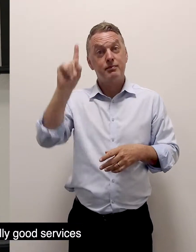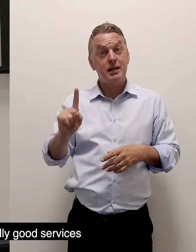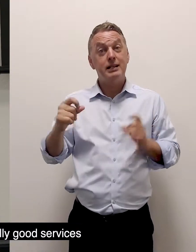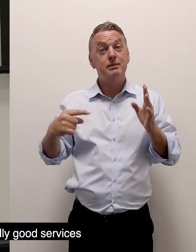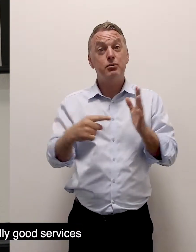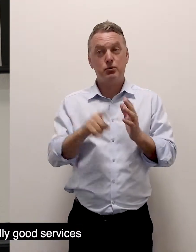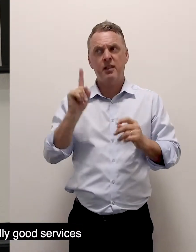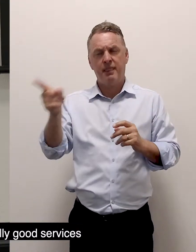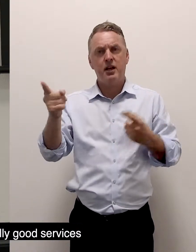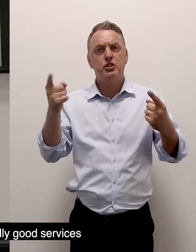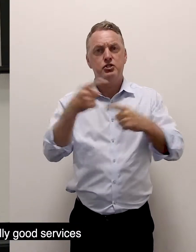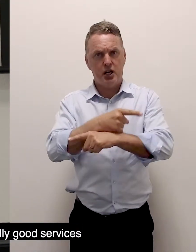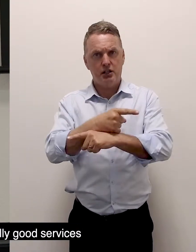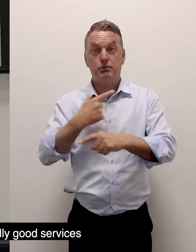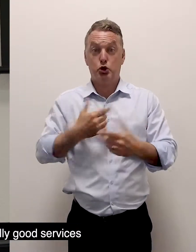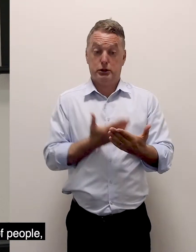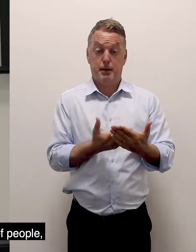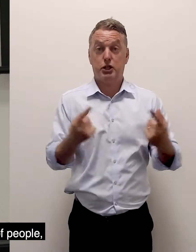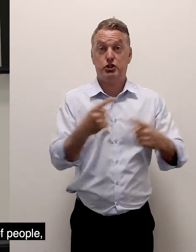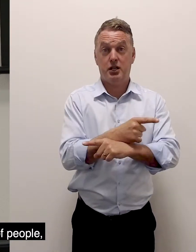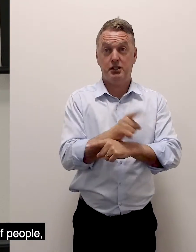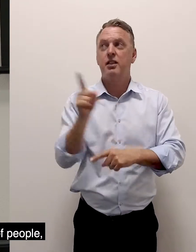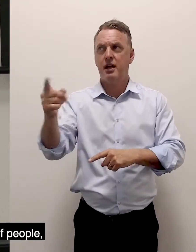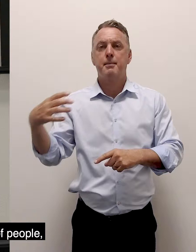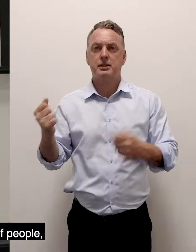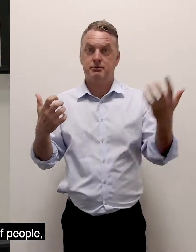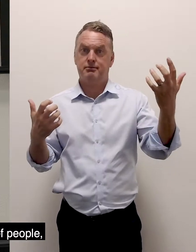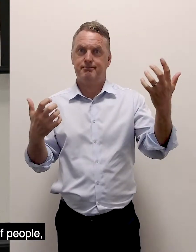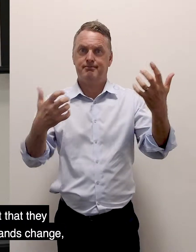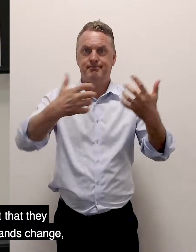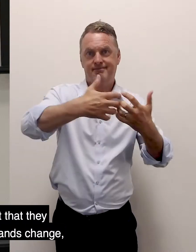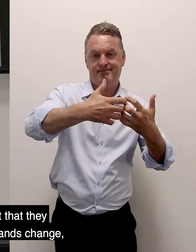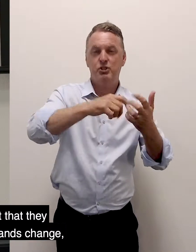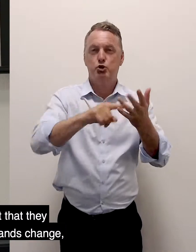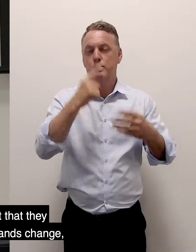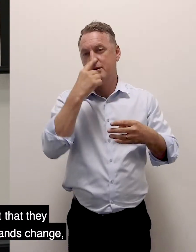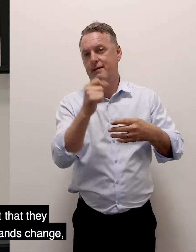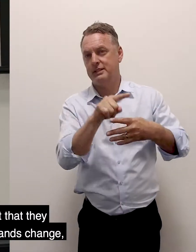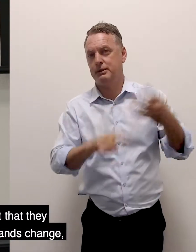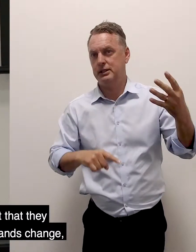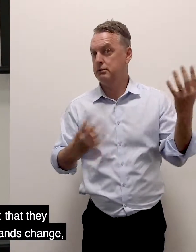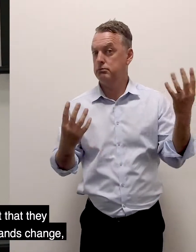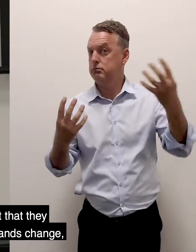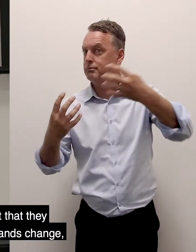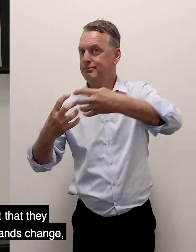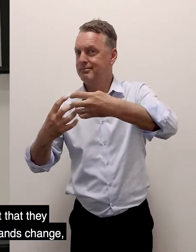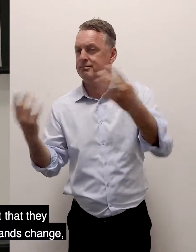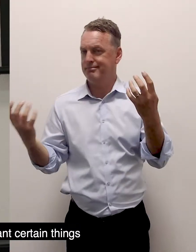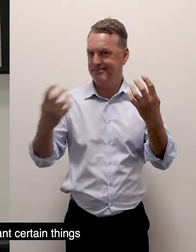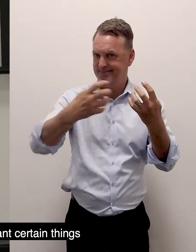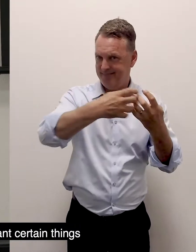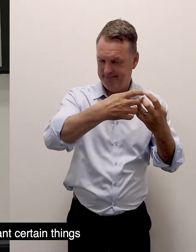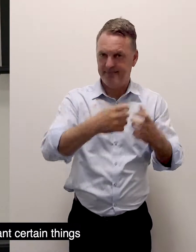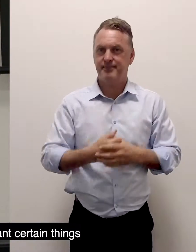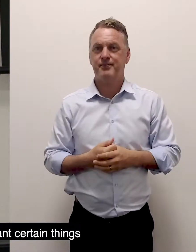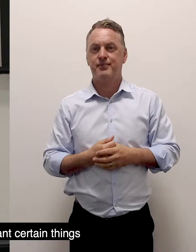They have provided really good services that help a lot of people. But it's important that they change as the demands